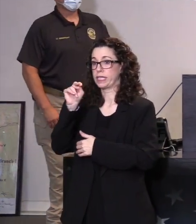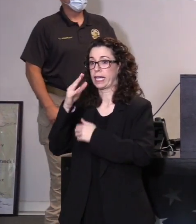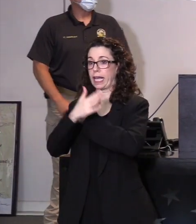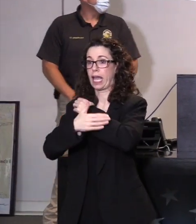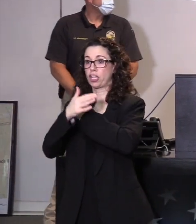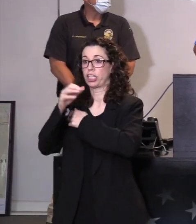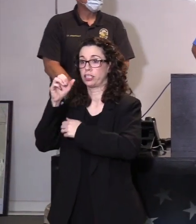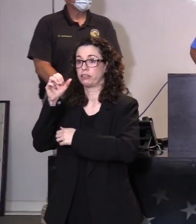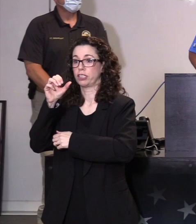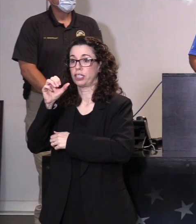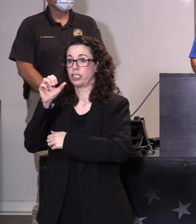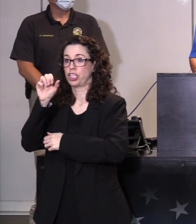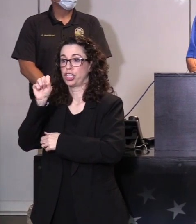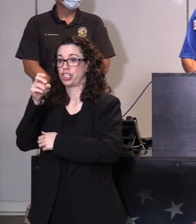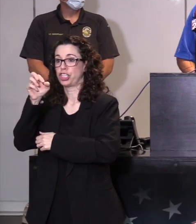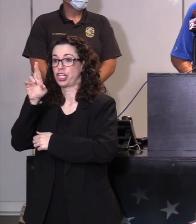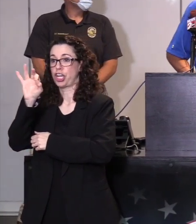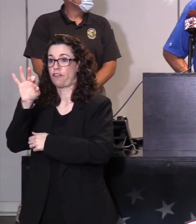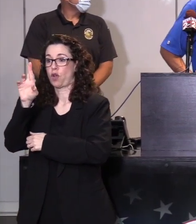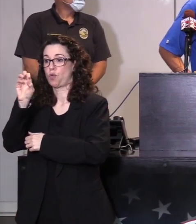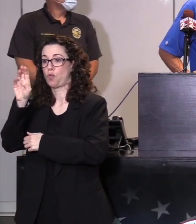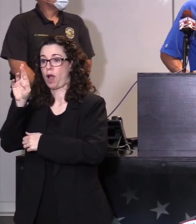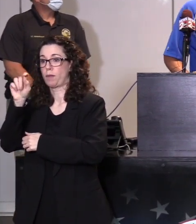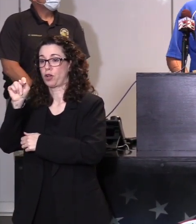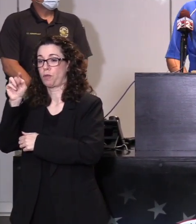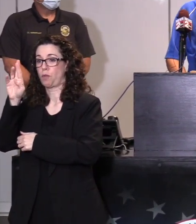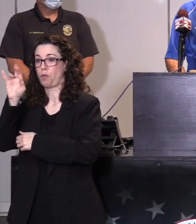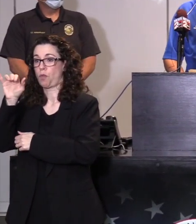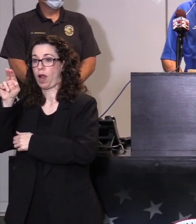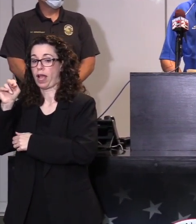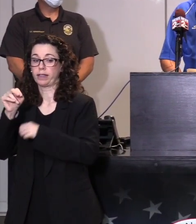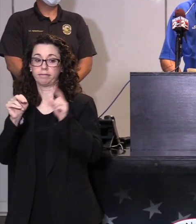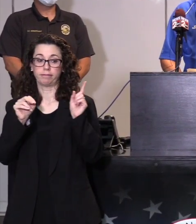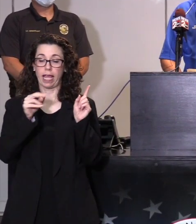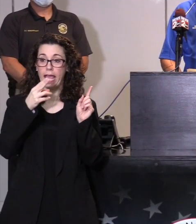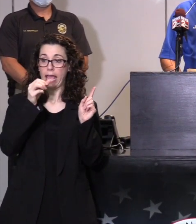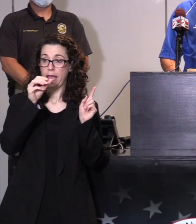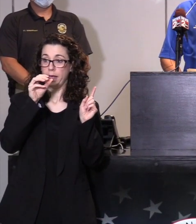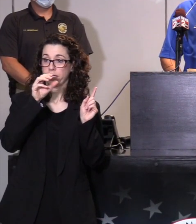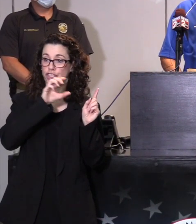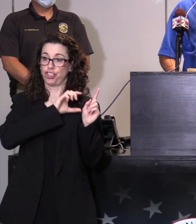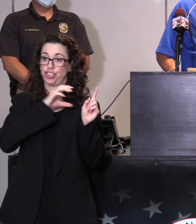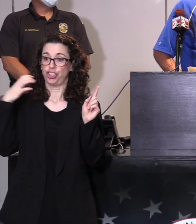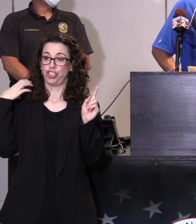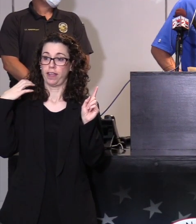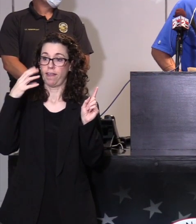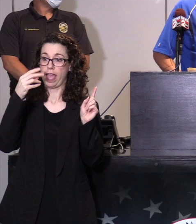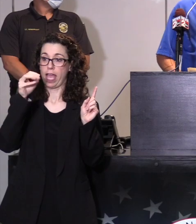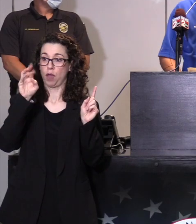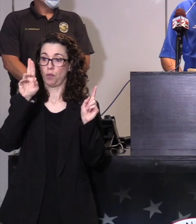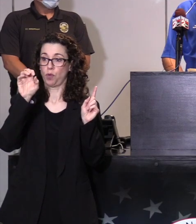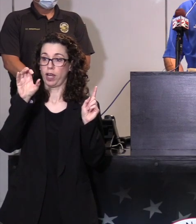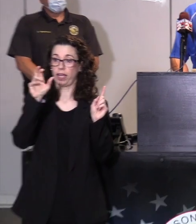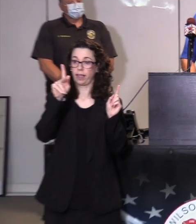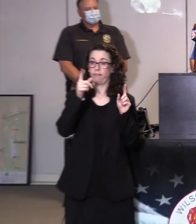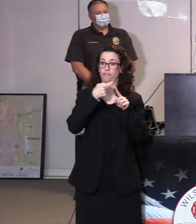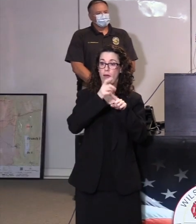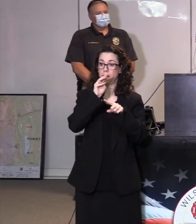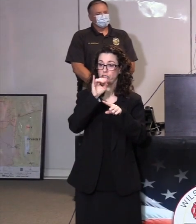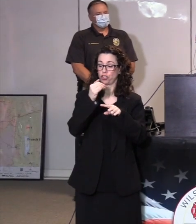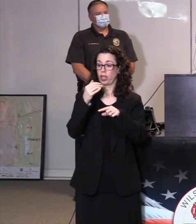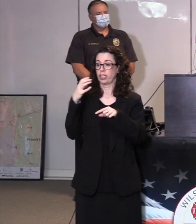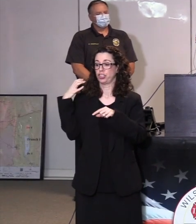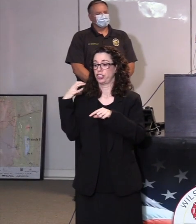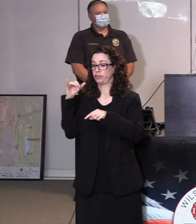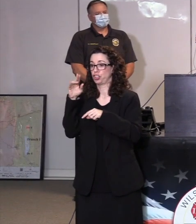Robert Bryan. Behind me, I have Chief James Hambrick of the Mount Juliet Police Department, Chief Mike Justice from the Lebanon